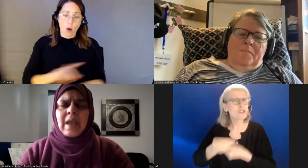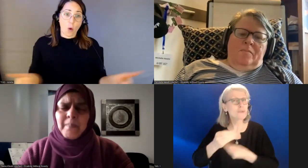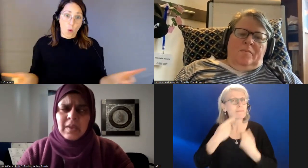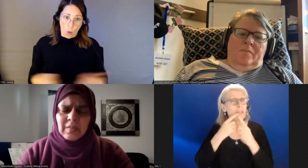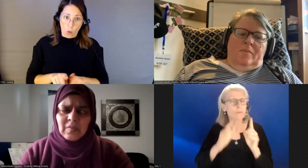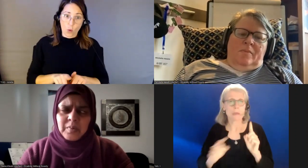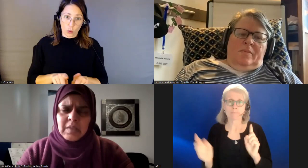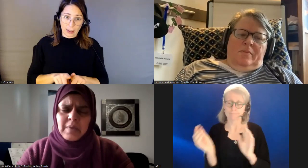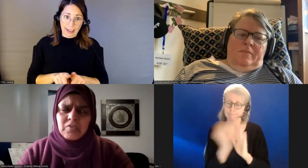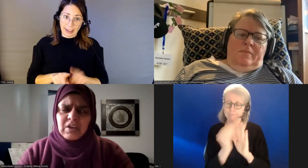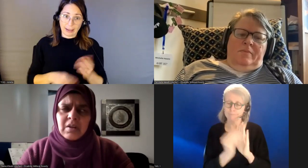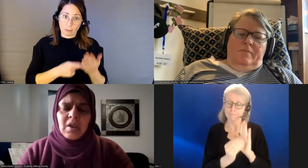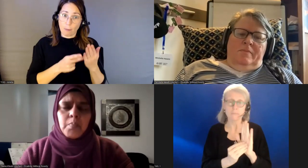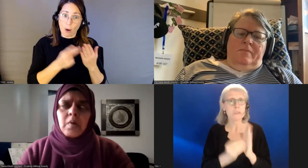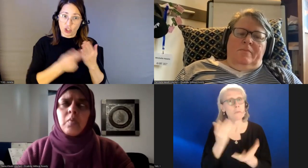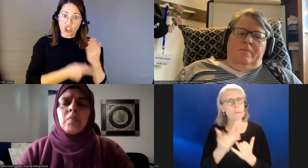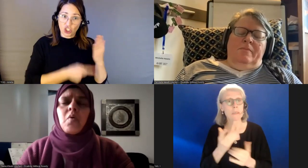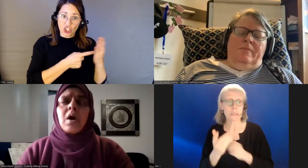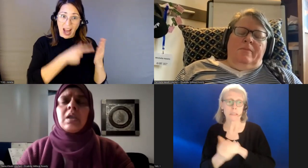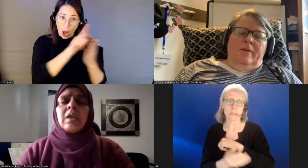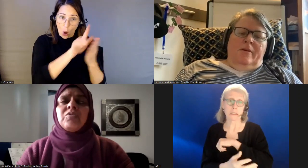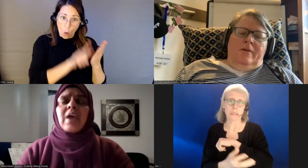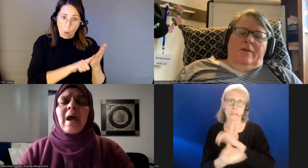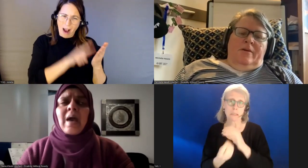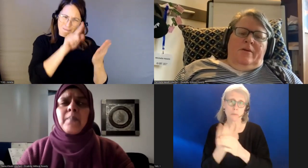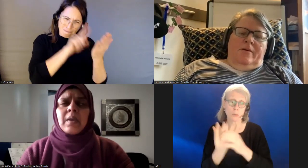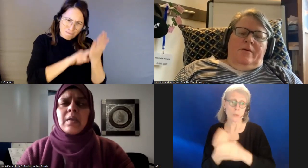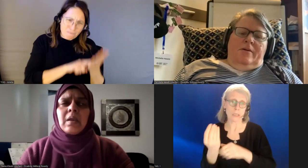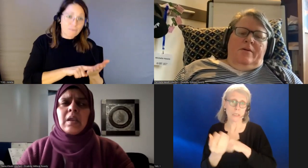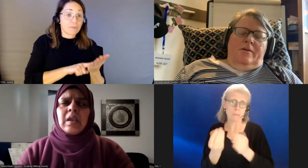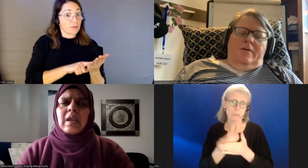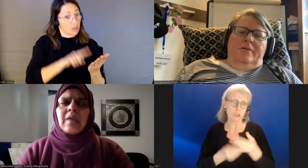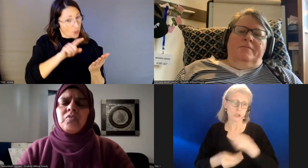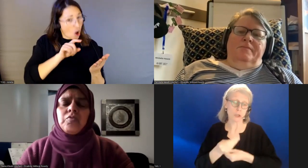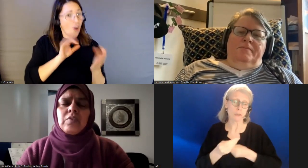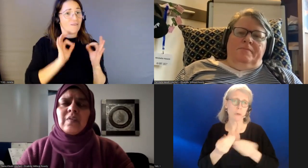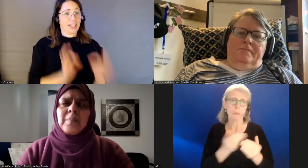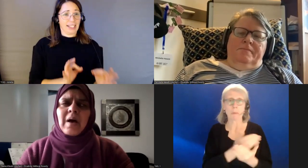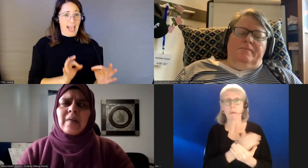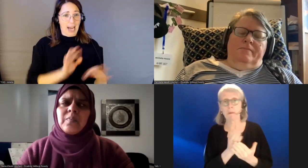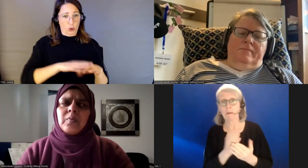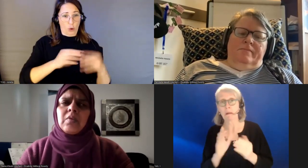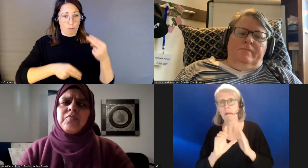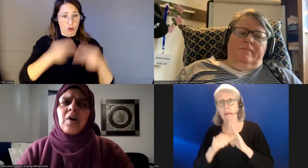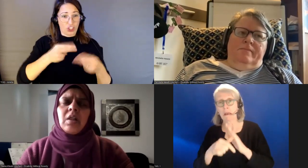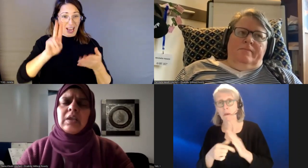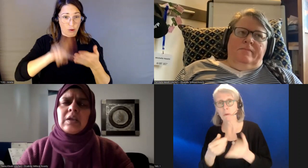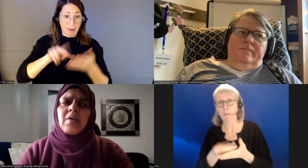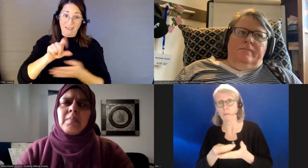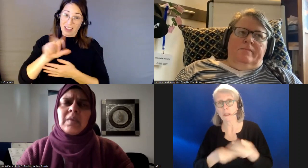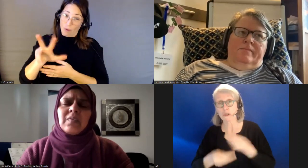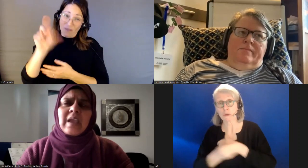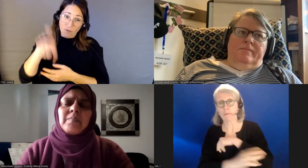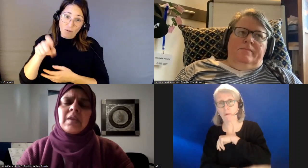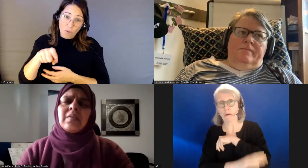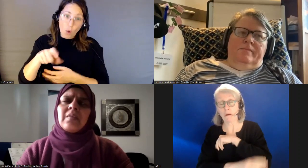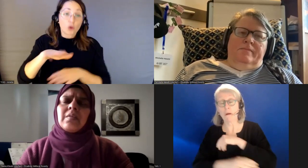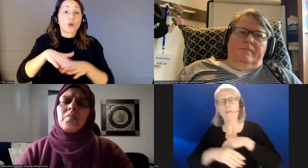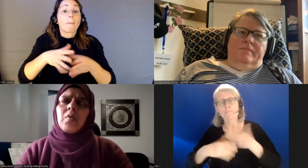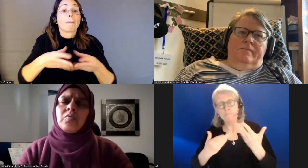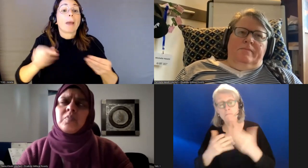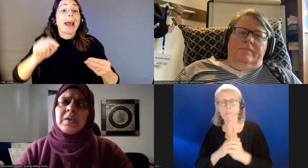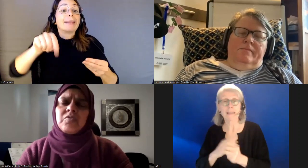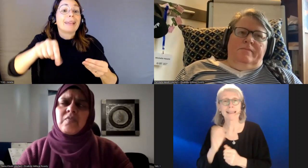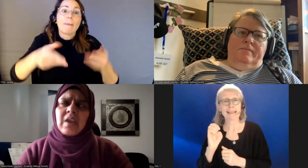may not happen in the spring budget, but we want it to happen as soon as possible in the fall economic statement, in